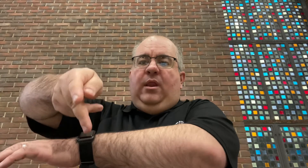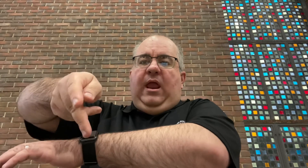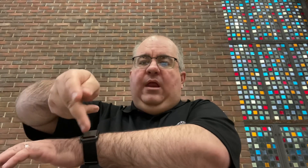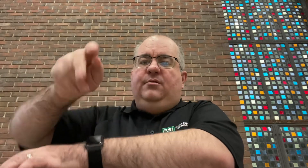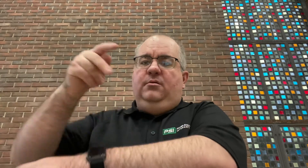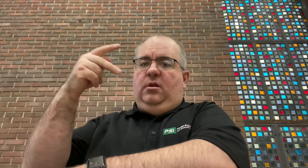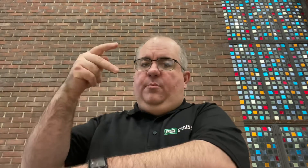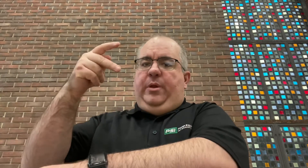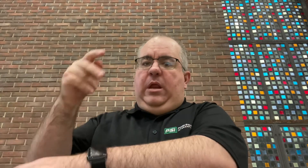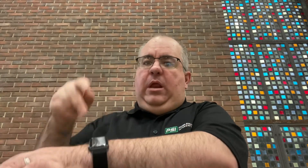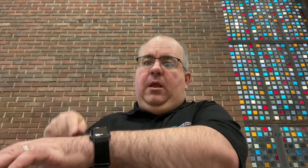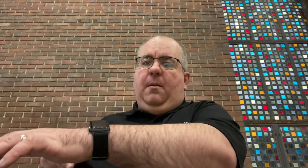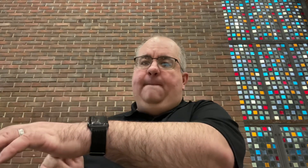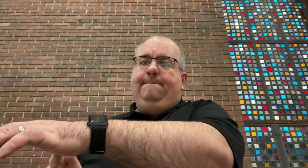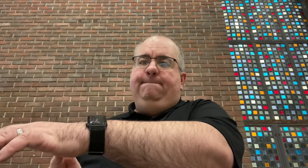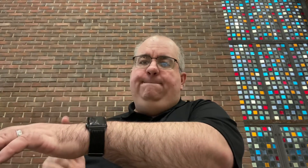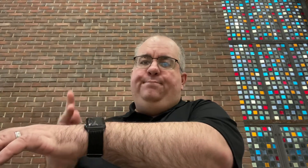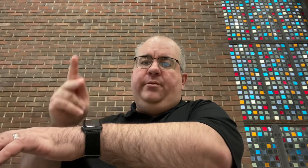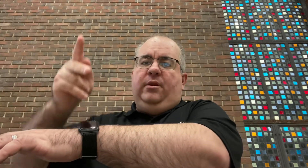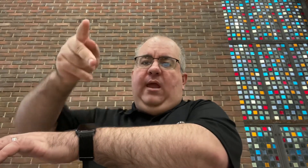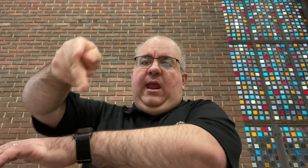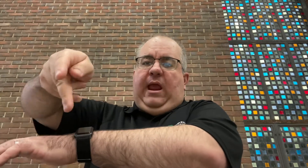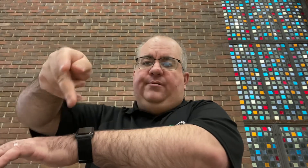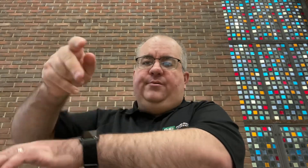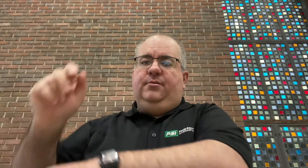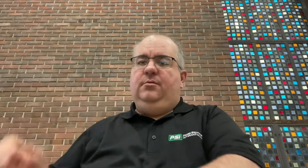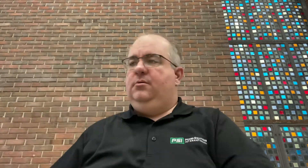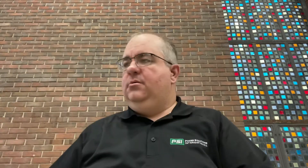Plant, like a pea. Plant.